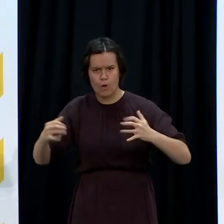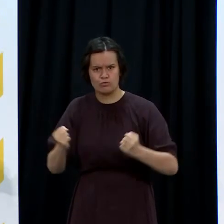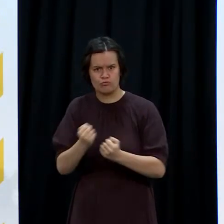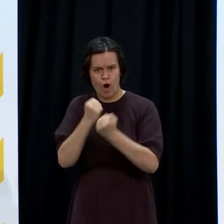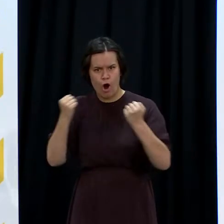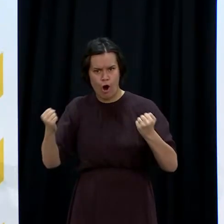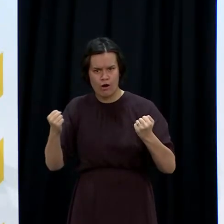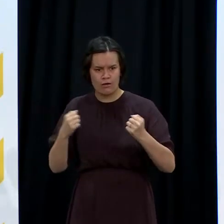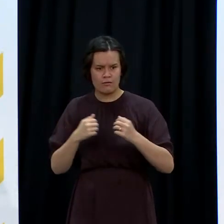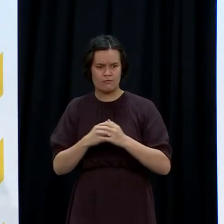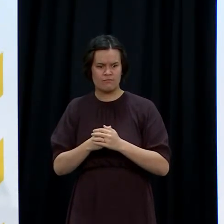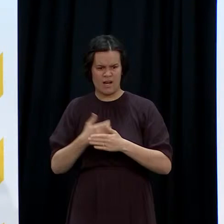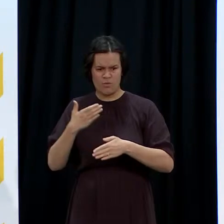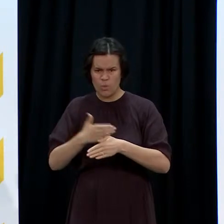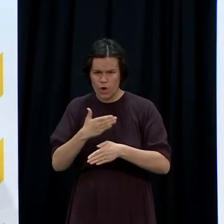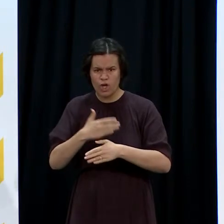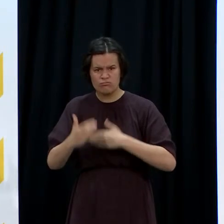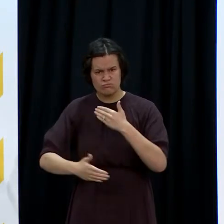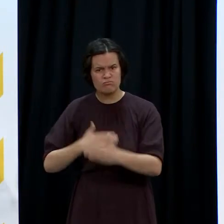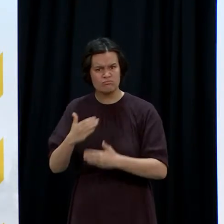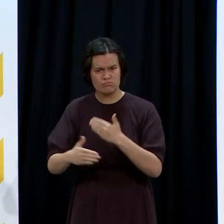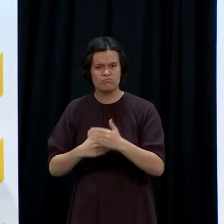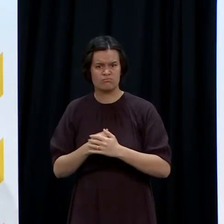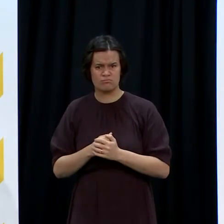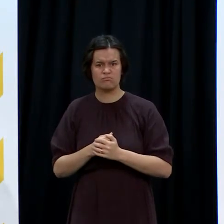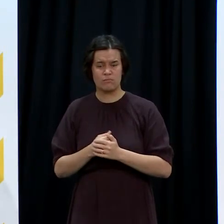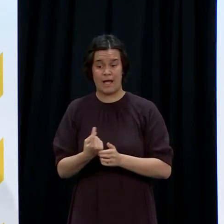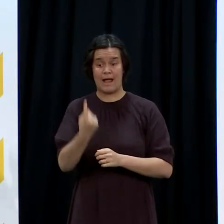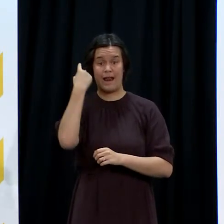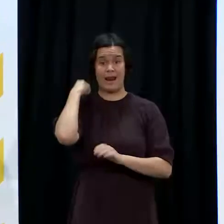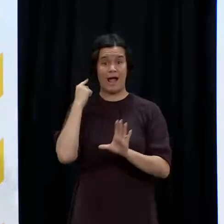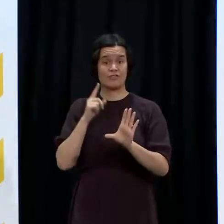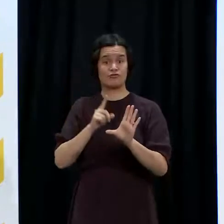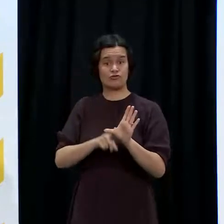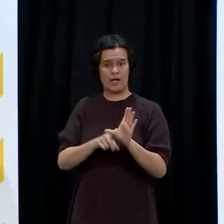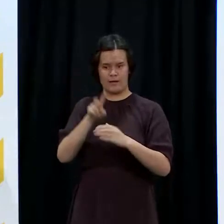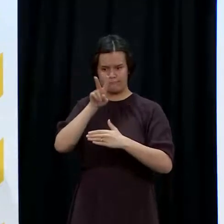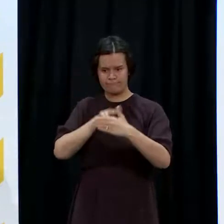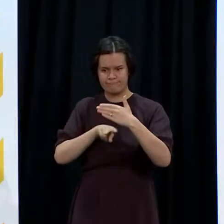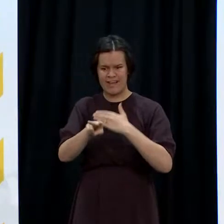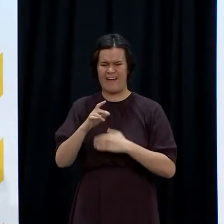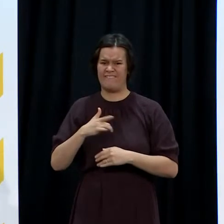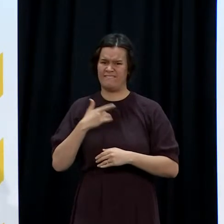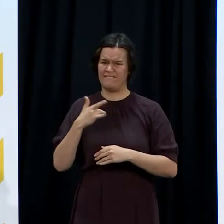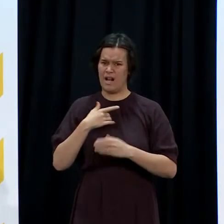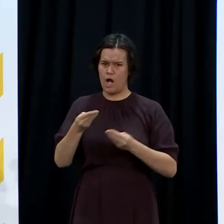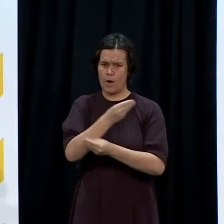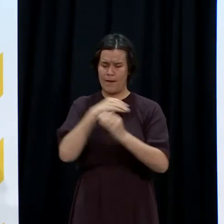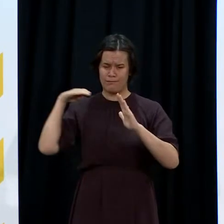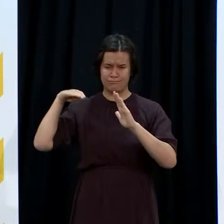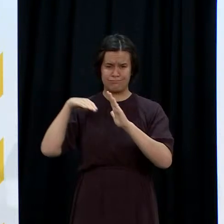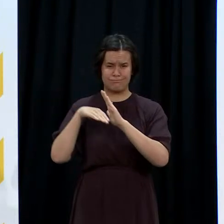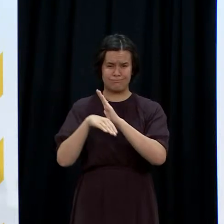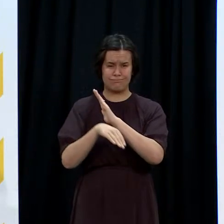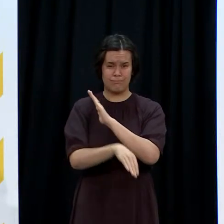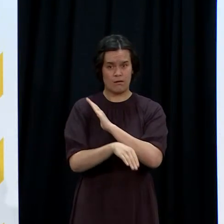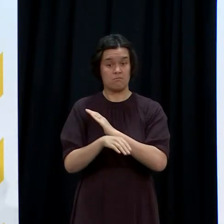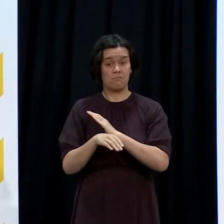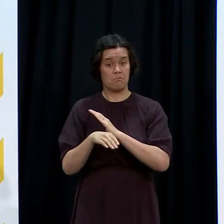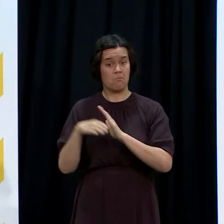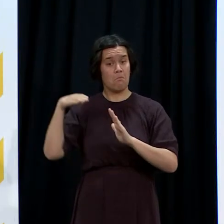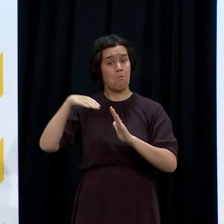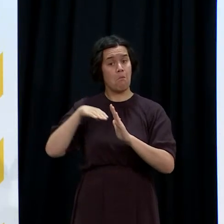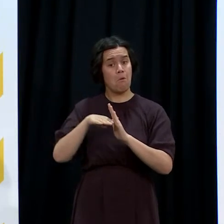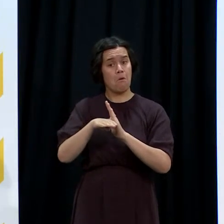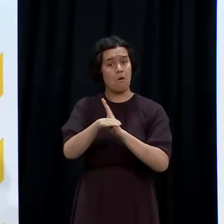economy has proved to be remarkably resilient. The bounce back last year was better than almost all economic forecasters had expected,